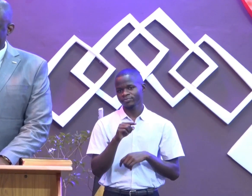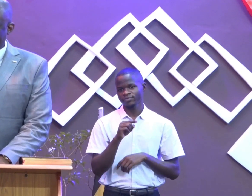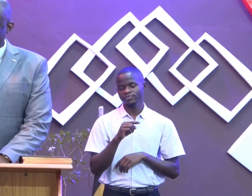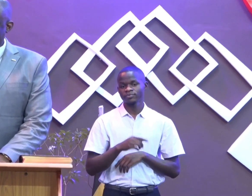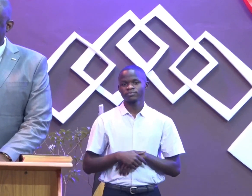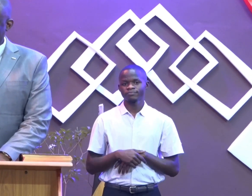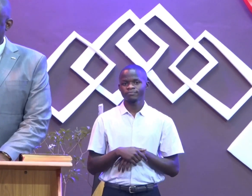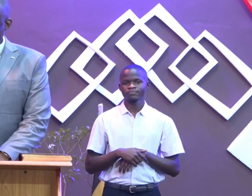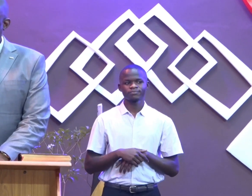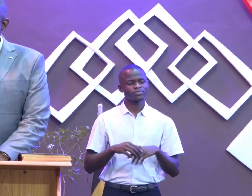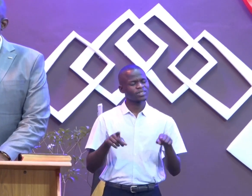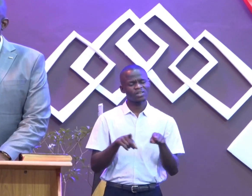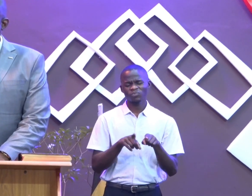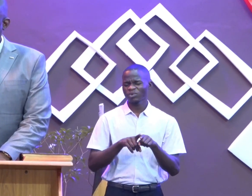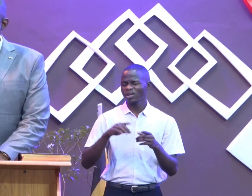words.